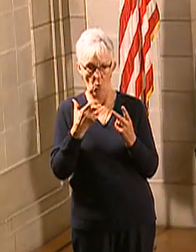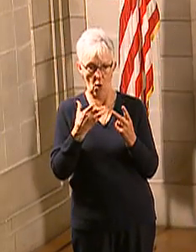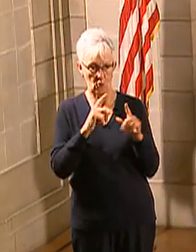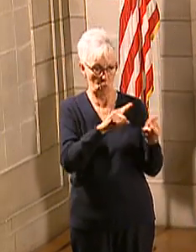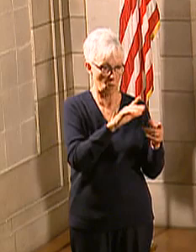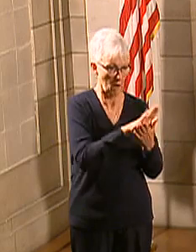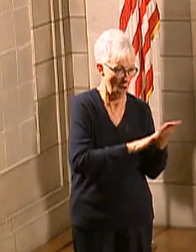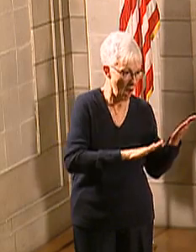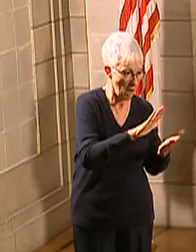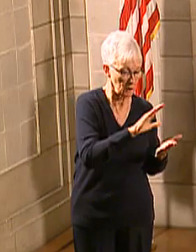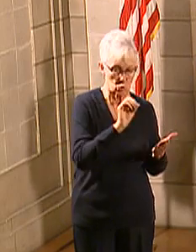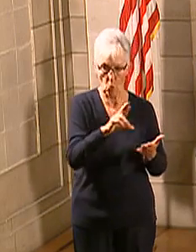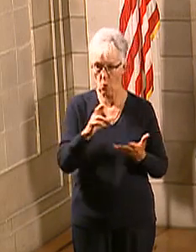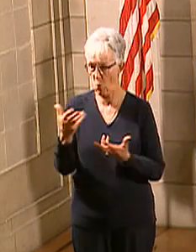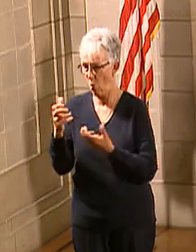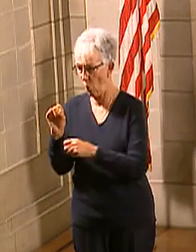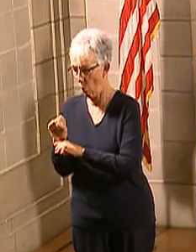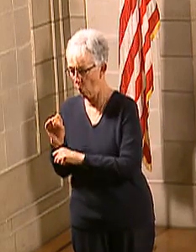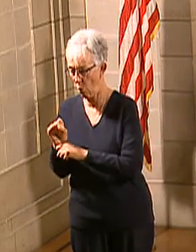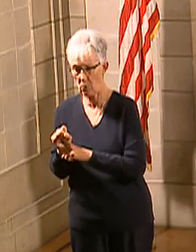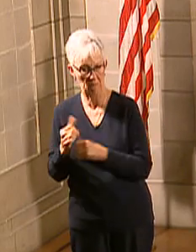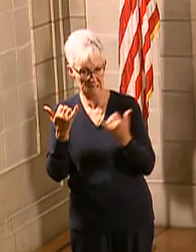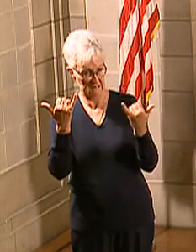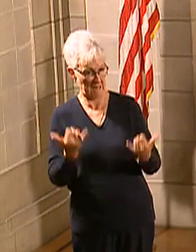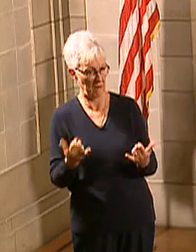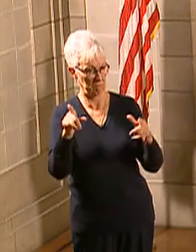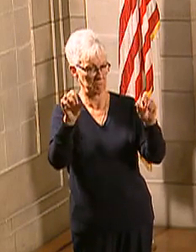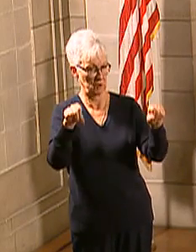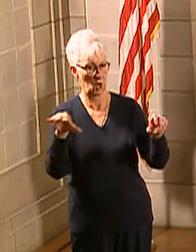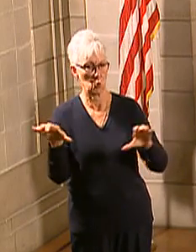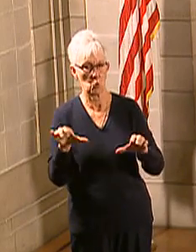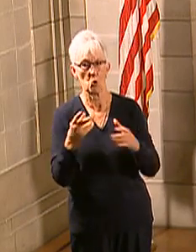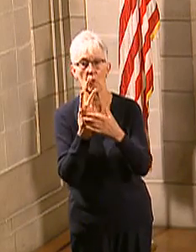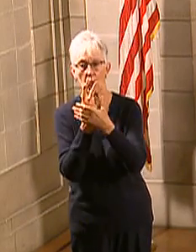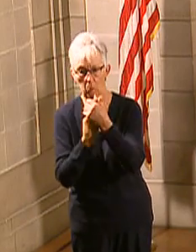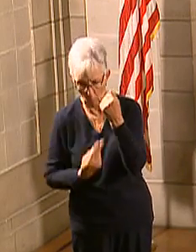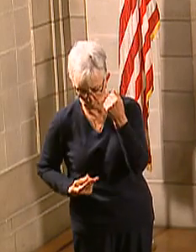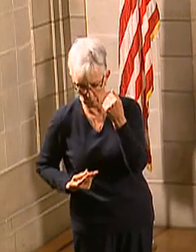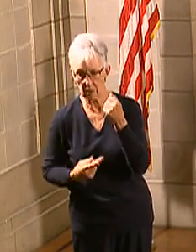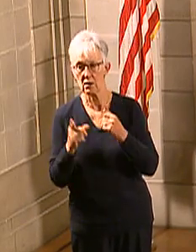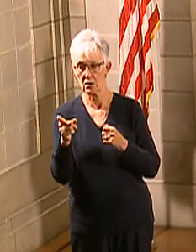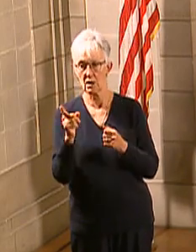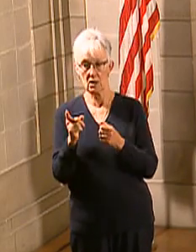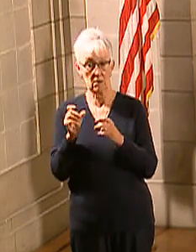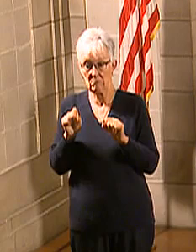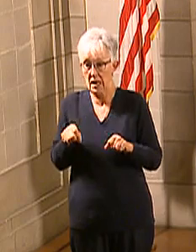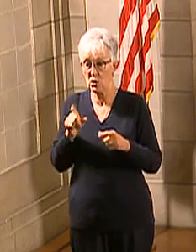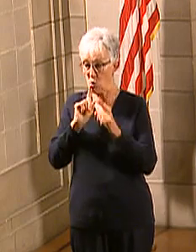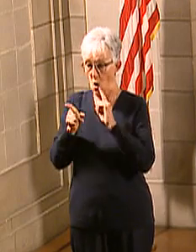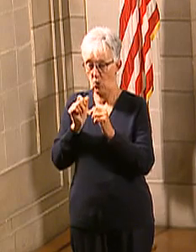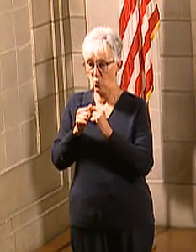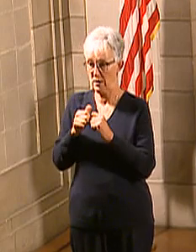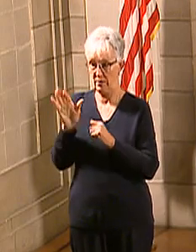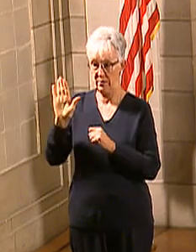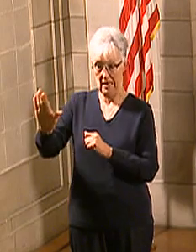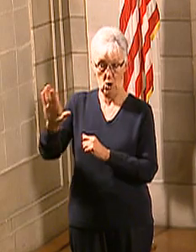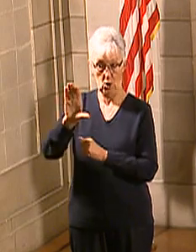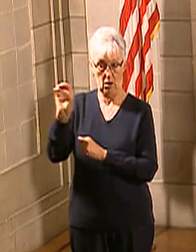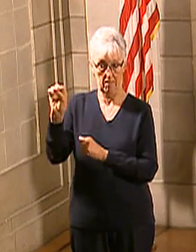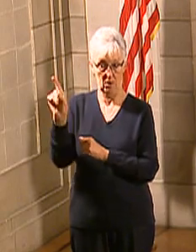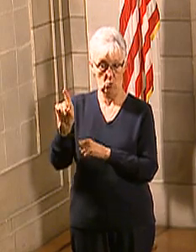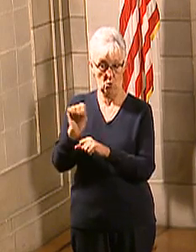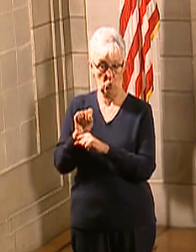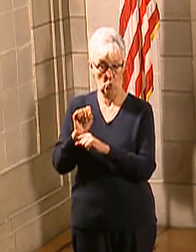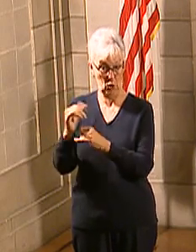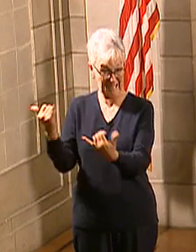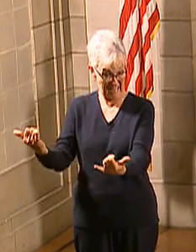So if they have someone that's interested in that type of an apprenticeship, they can talk to their employer, who then will work with our folks to get that approved. But